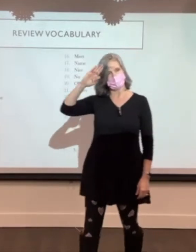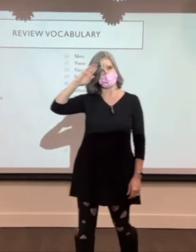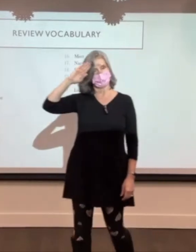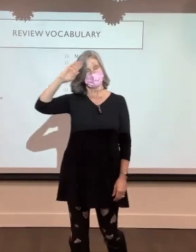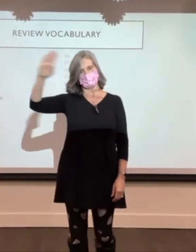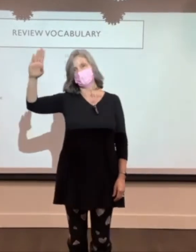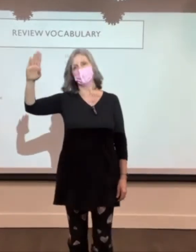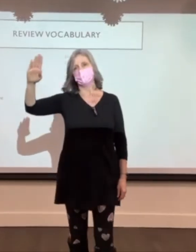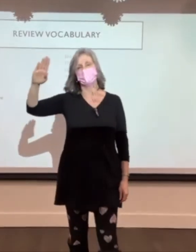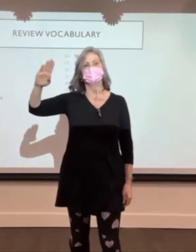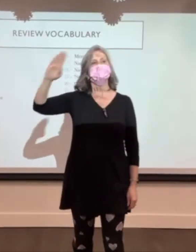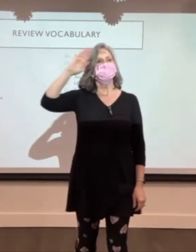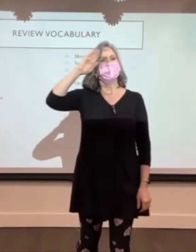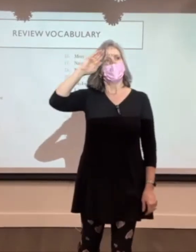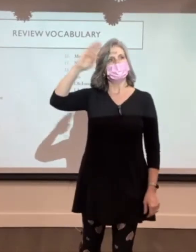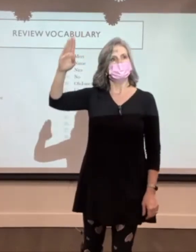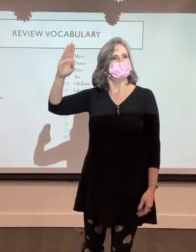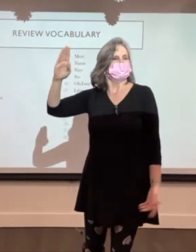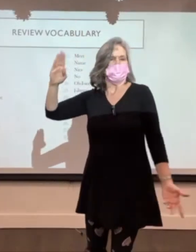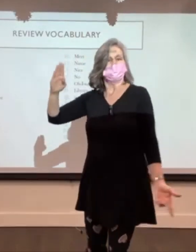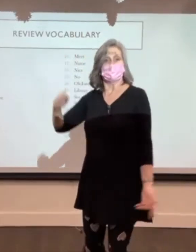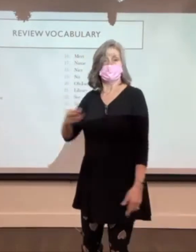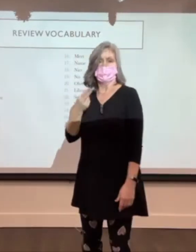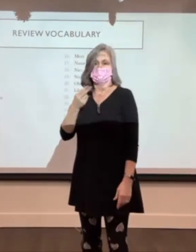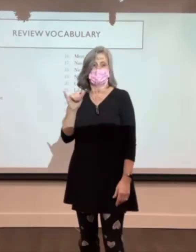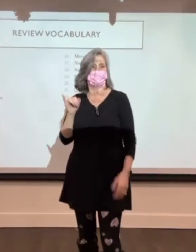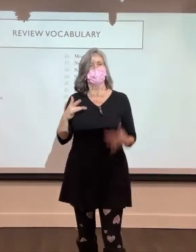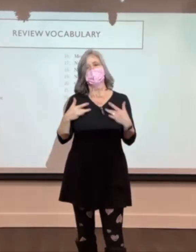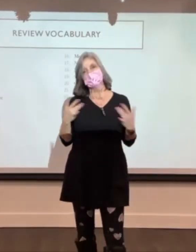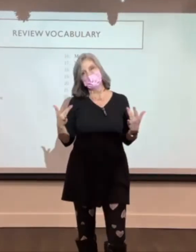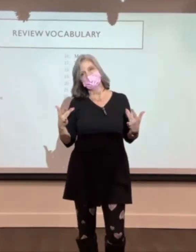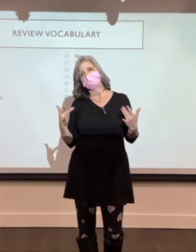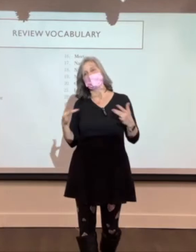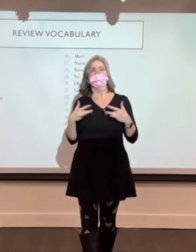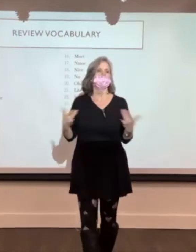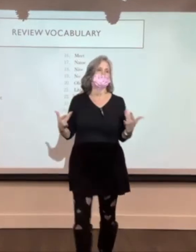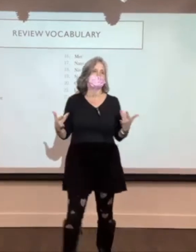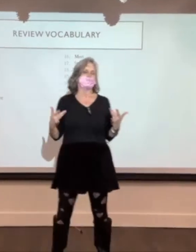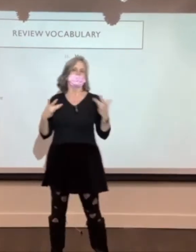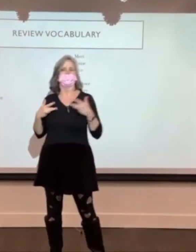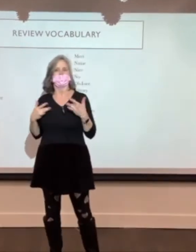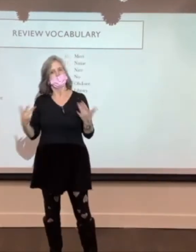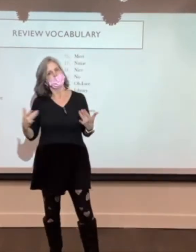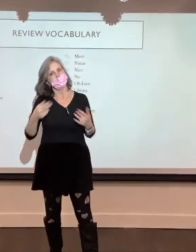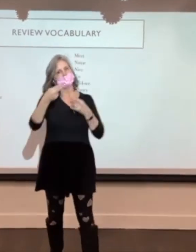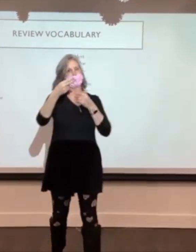American Sign Language, hello. I don't really use it. I use hi or what's up, but I didn't teach you what's up in that little thing, but